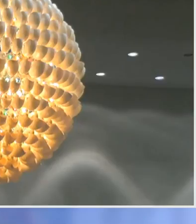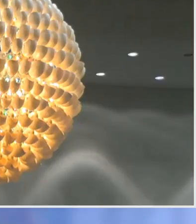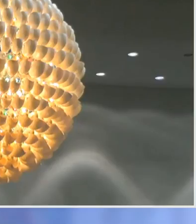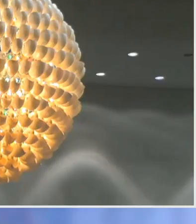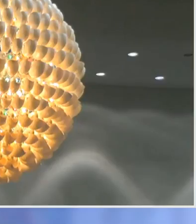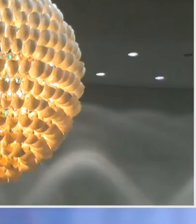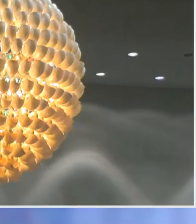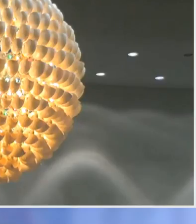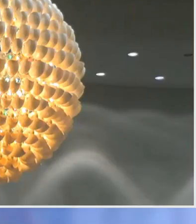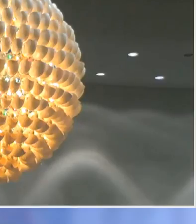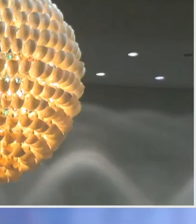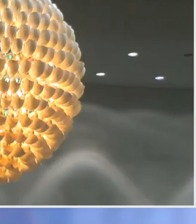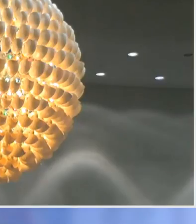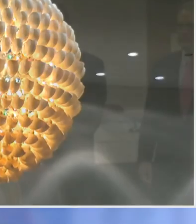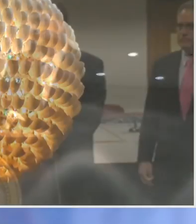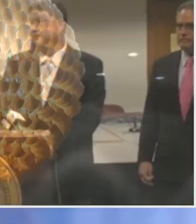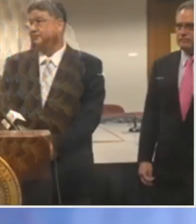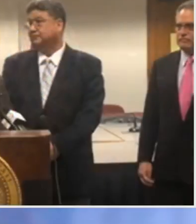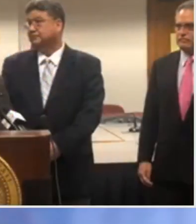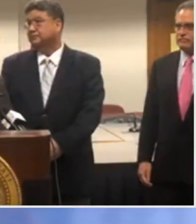of 50 or more people meeting,